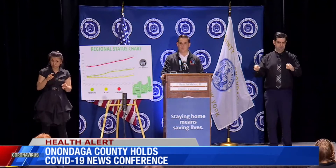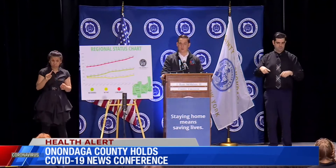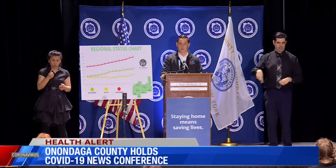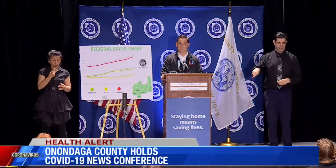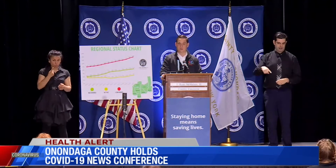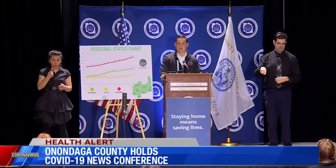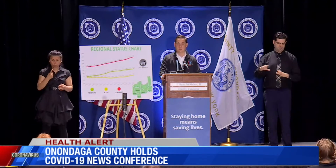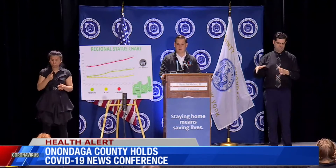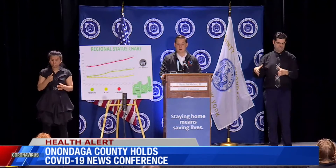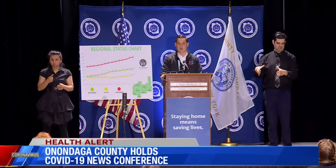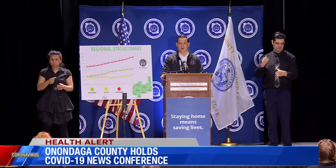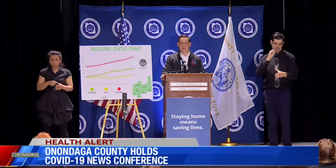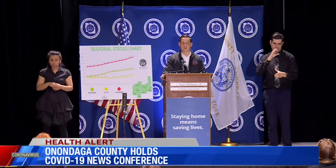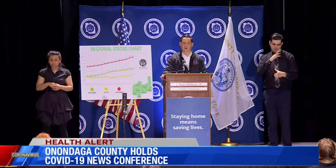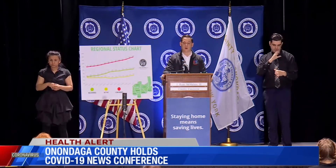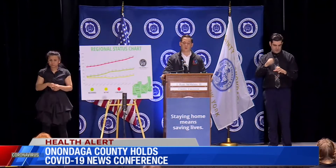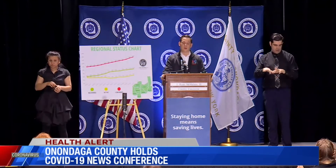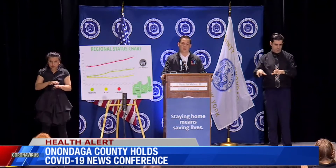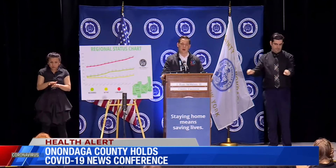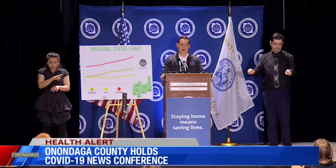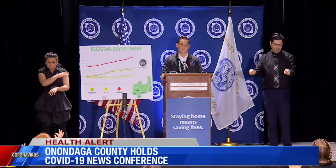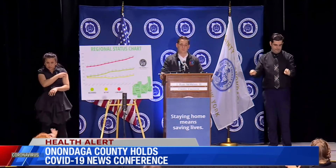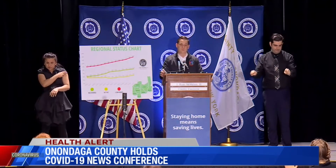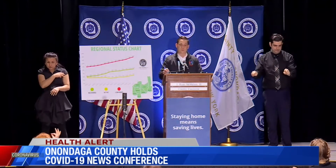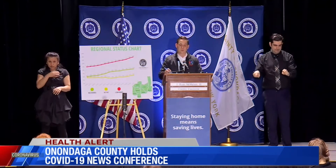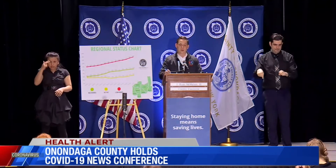carriers that nobody knew was sick, and so